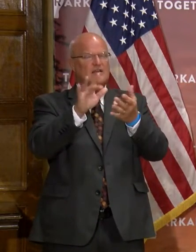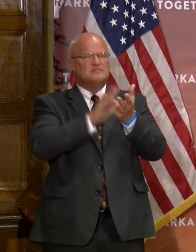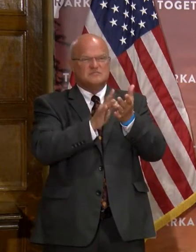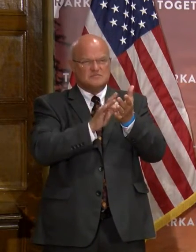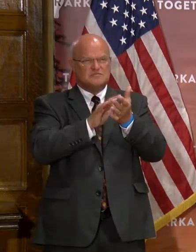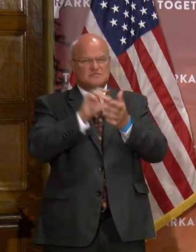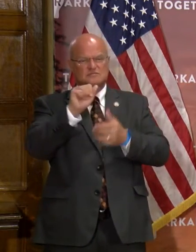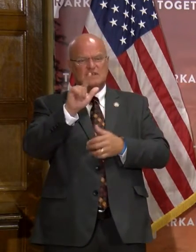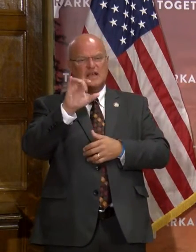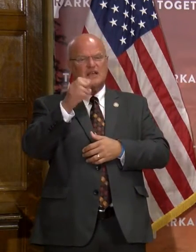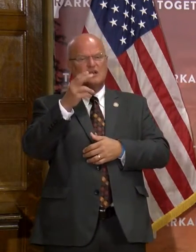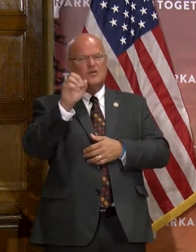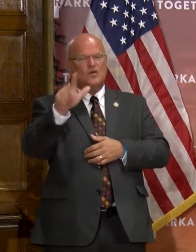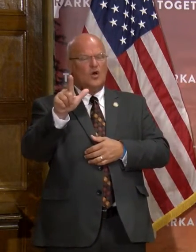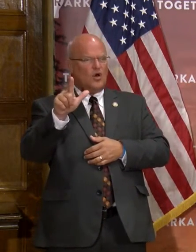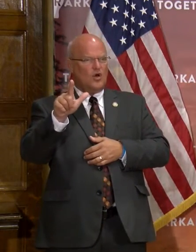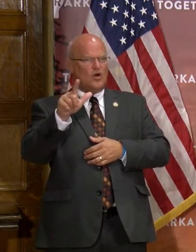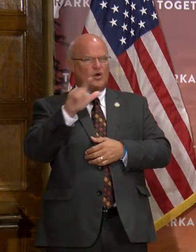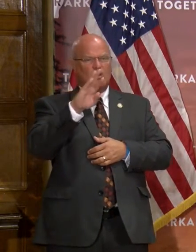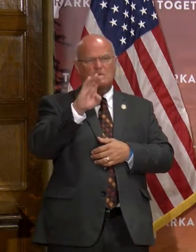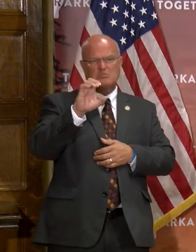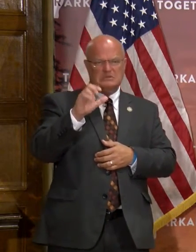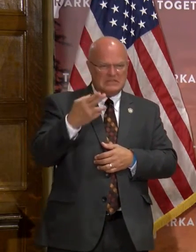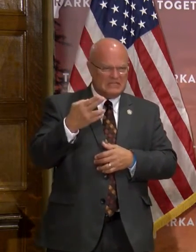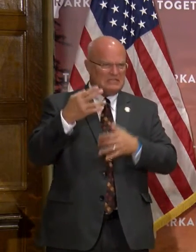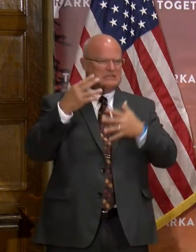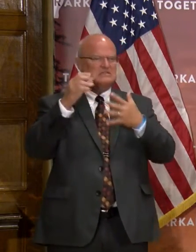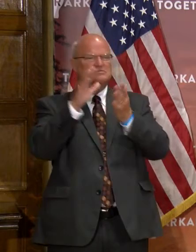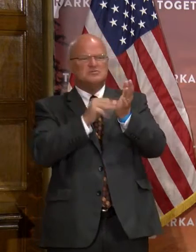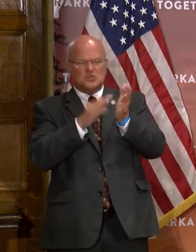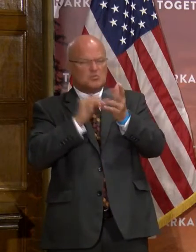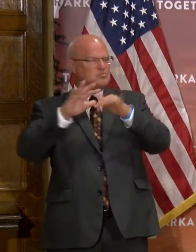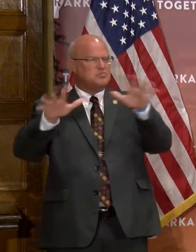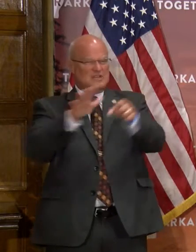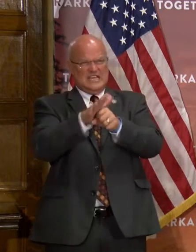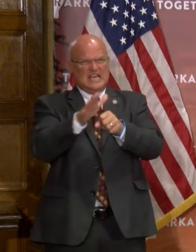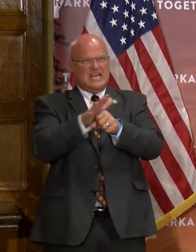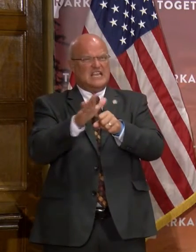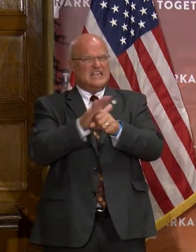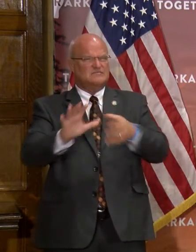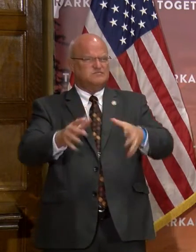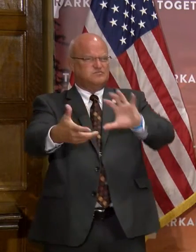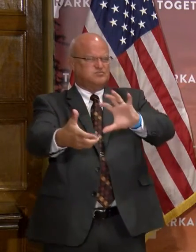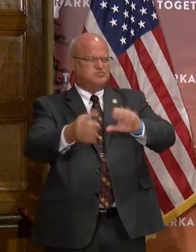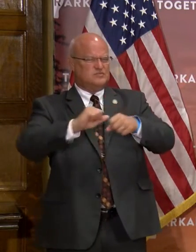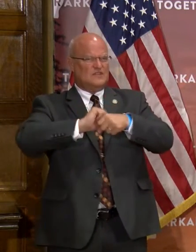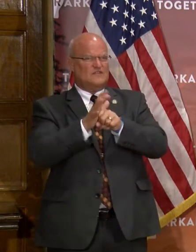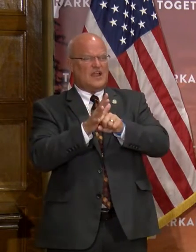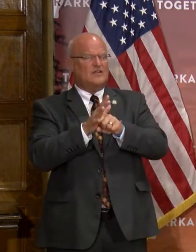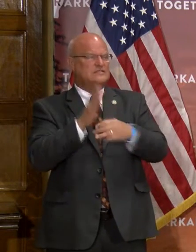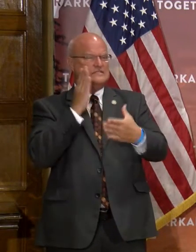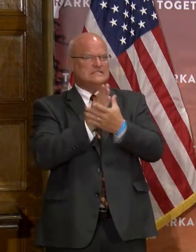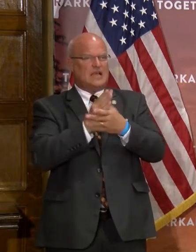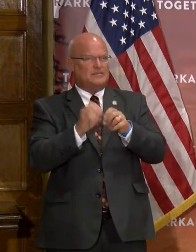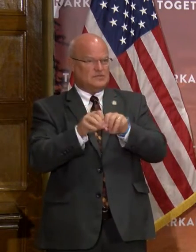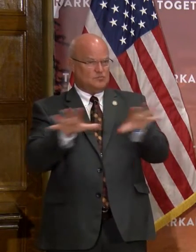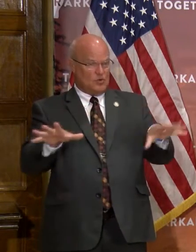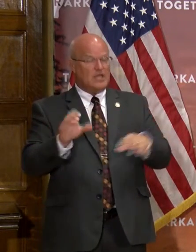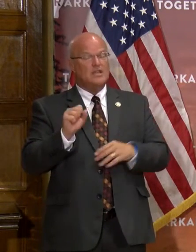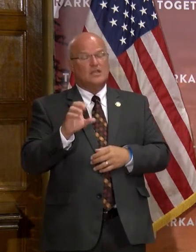alcohol wipes, bleach solutions, soap solutions, are enough to disrupt the virus and to prevent its spread.